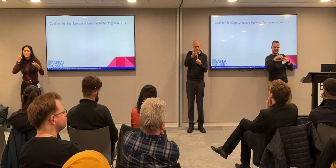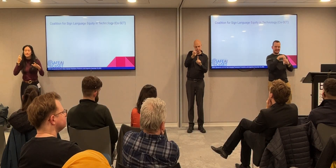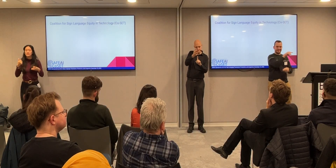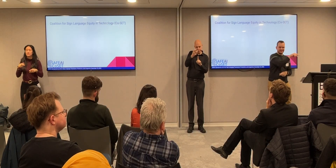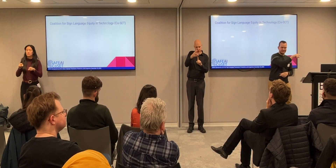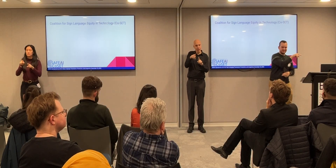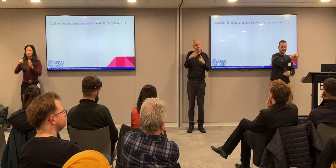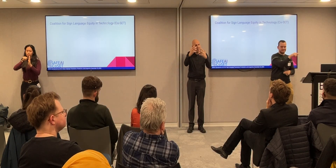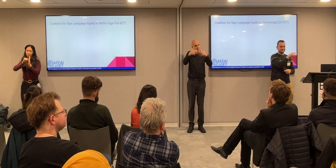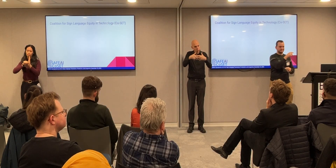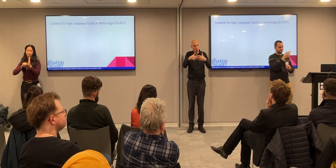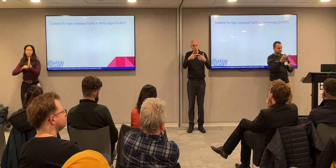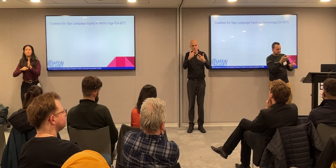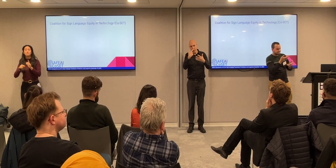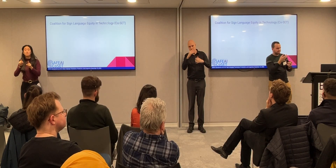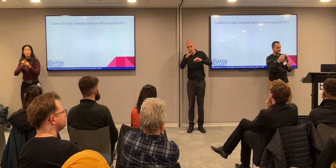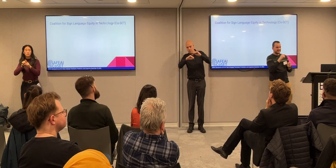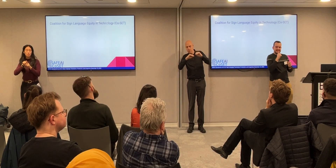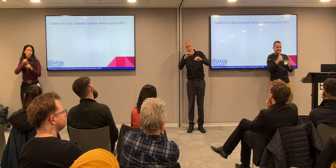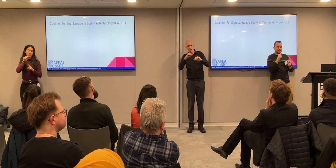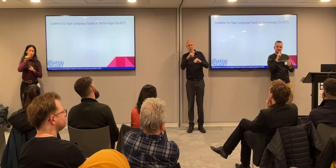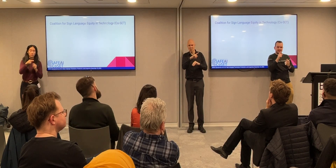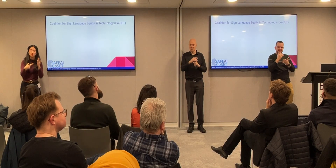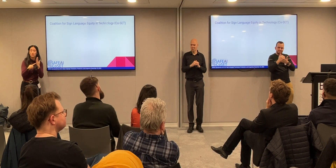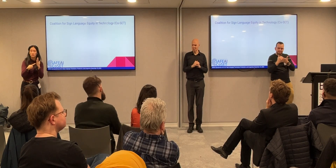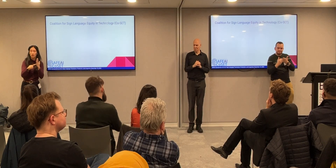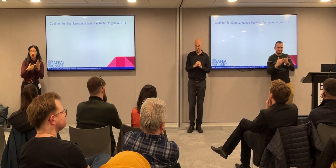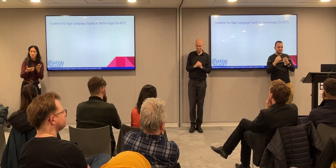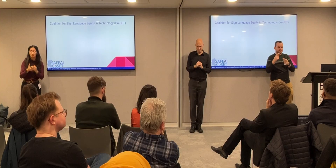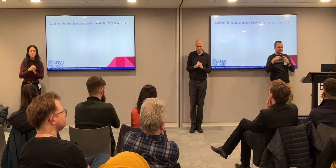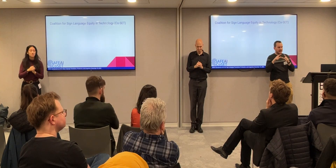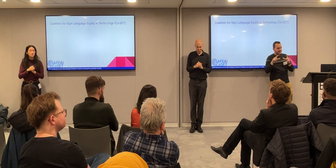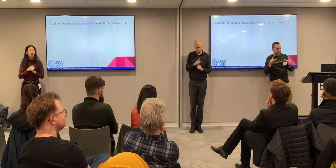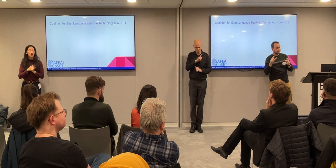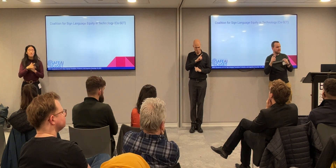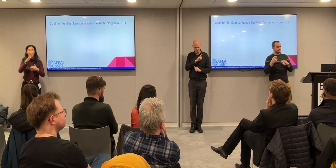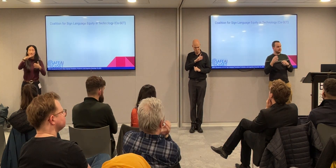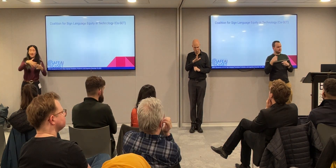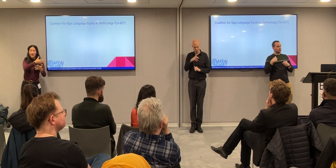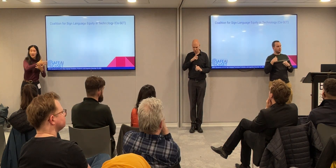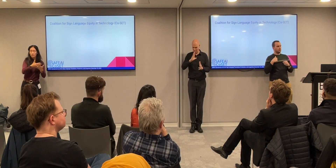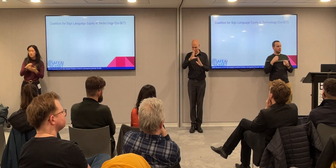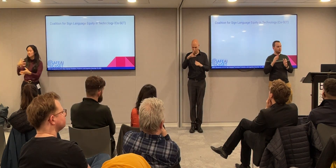to technologies. So we thought about why we don't see sign language represented there.